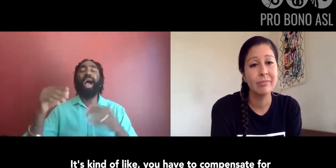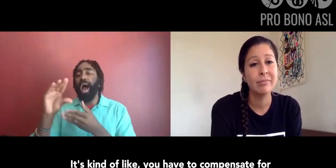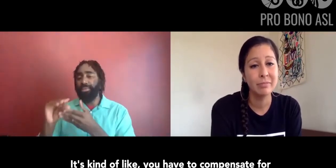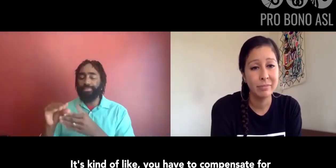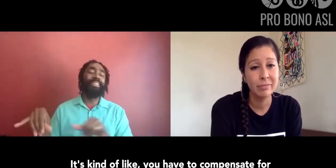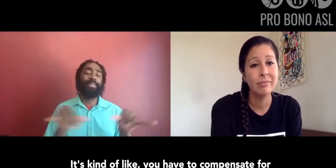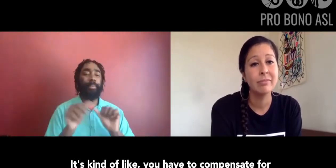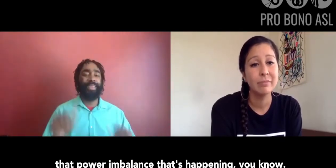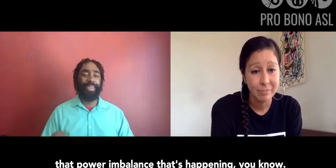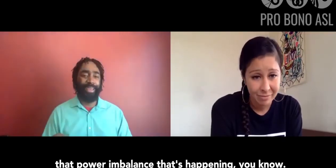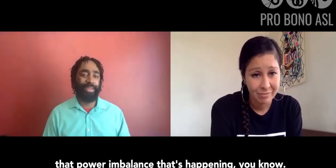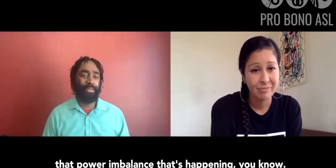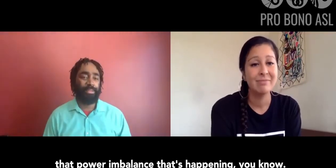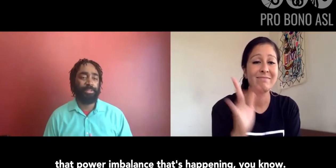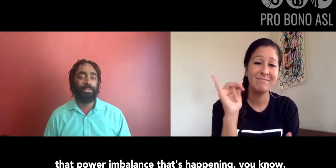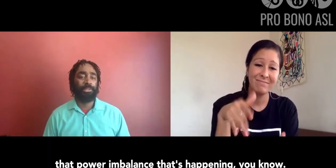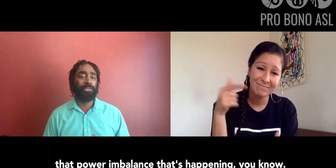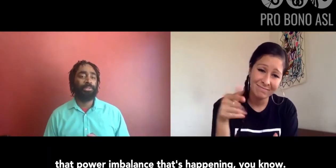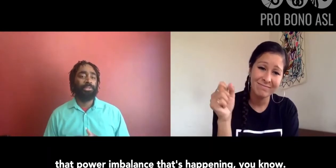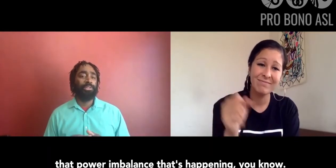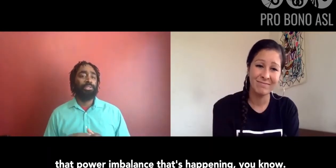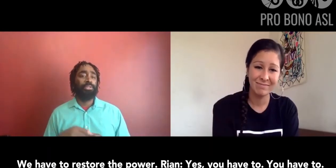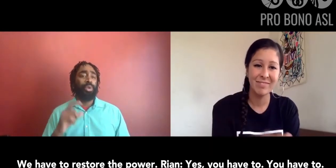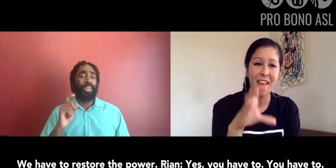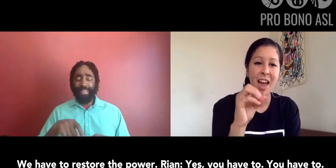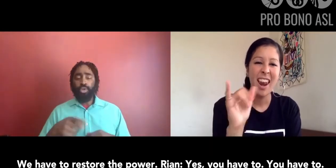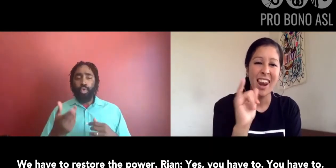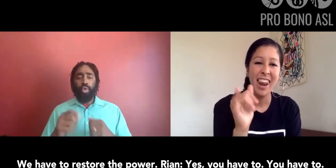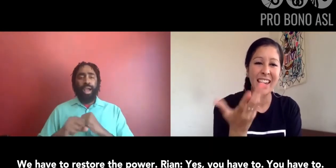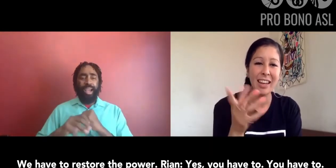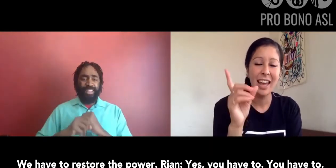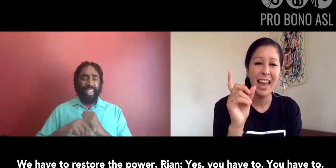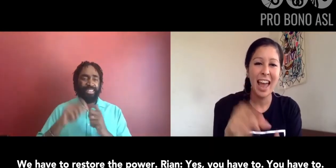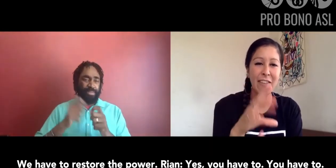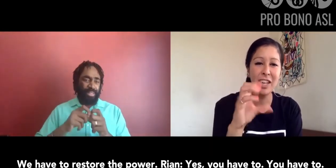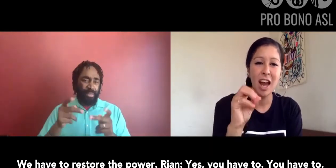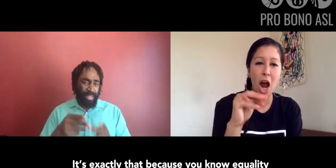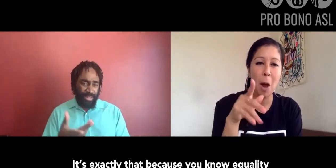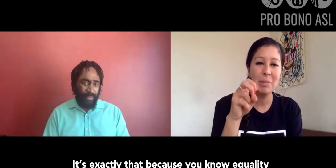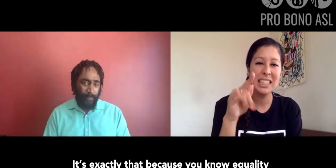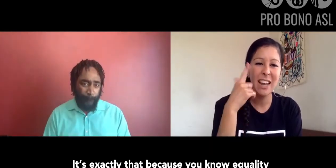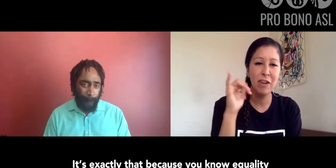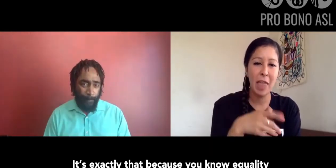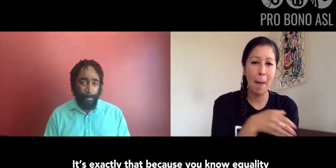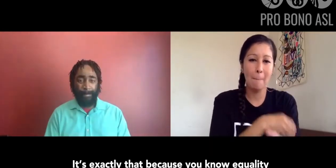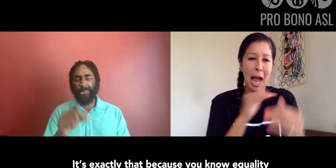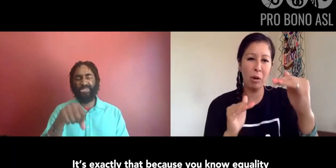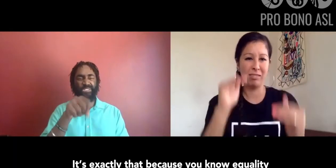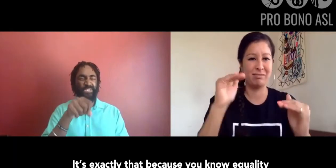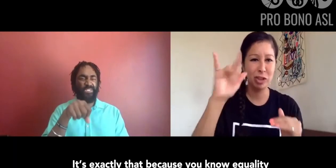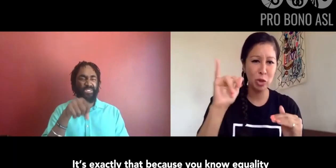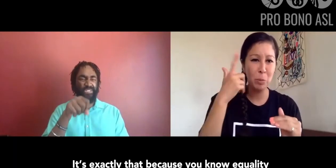have to compensate for that power imbalance that's happening, Yes. Like we have to restore the balance. You have to. No, it's exactly that, because,